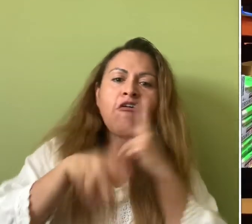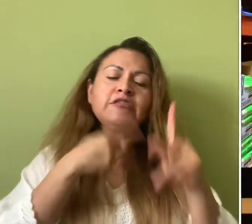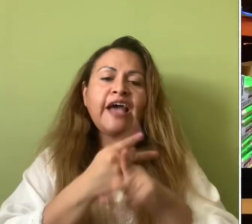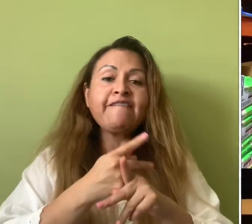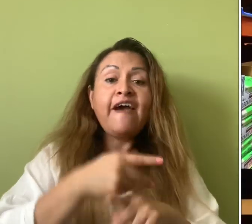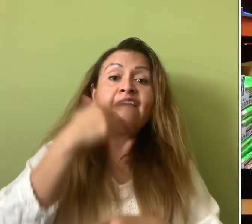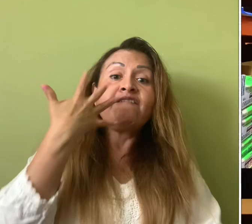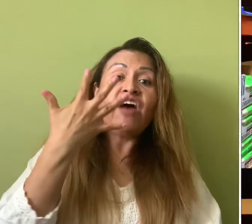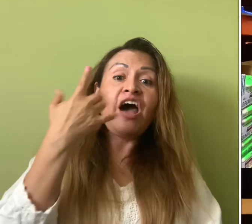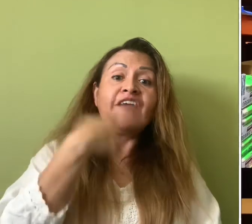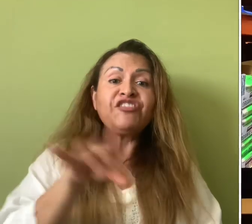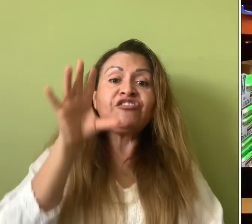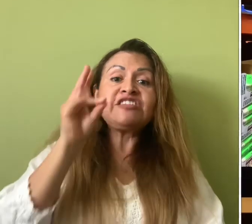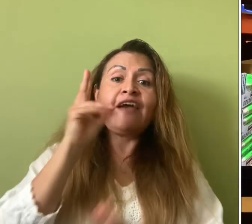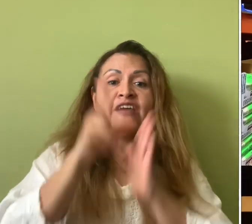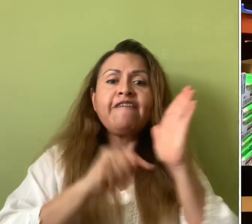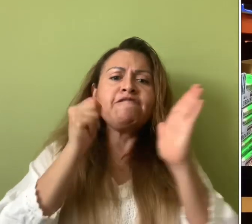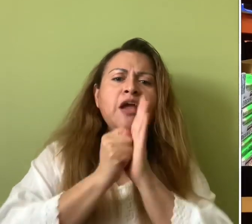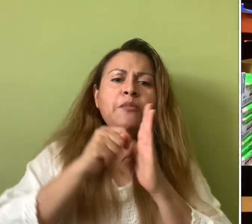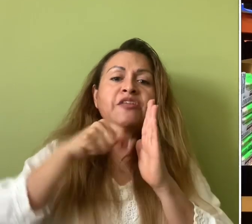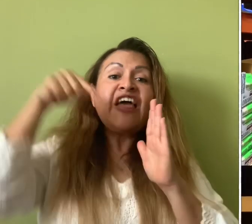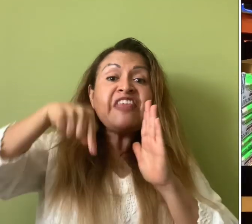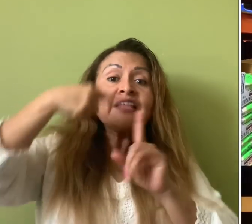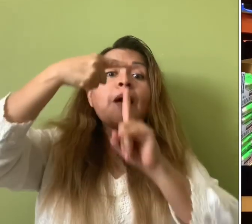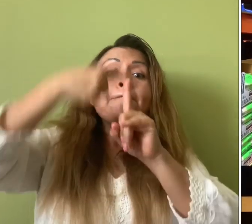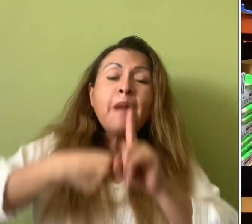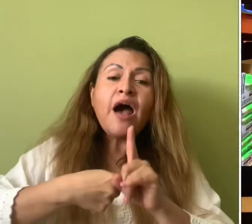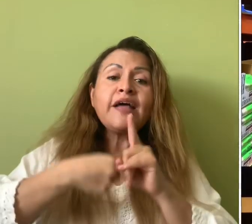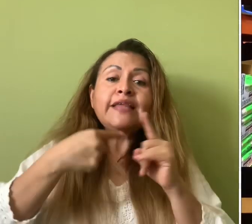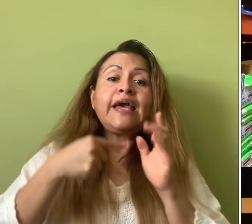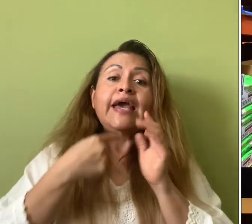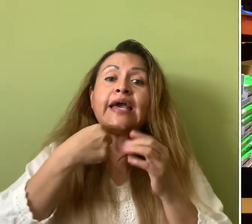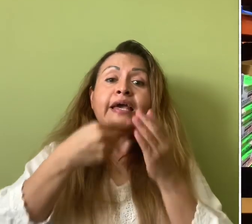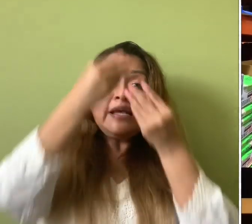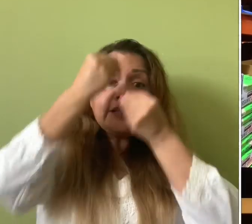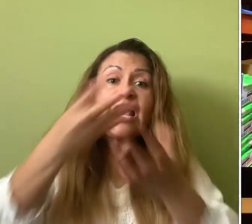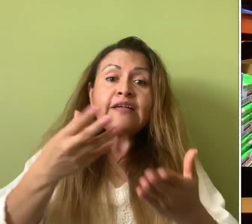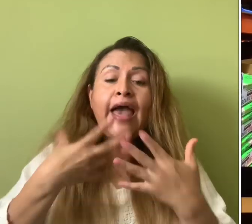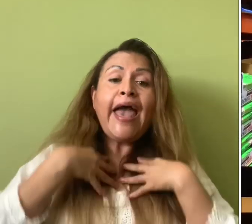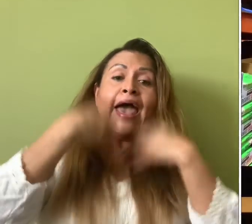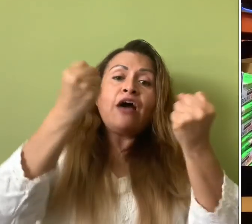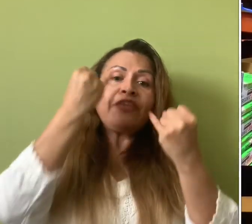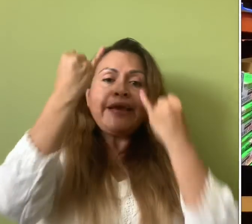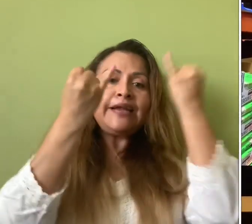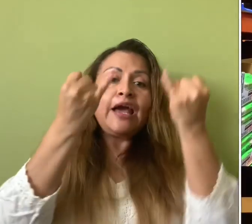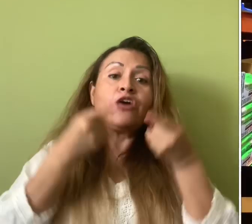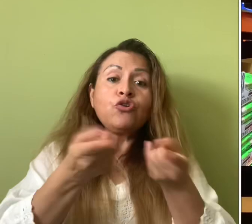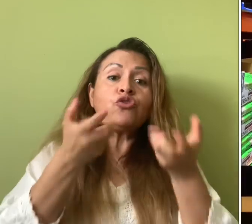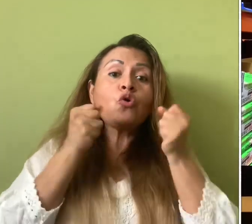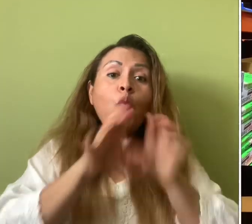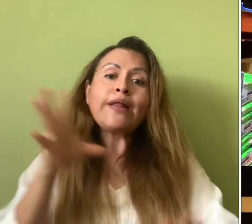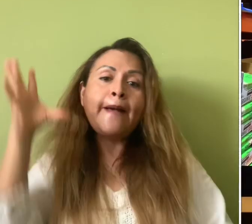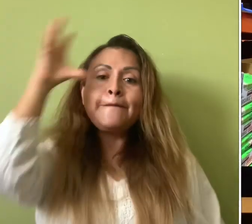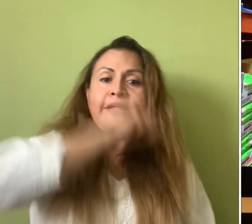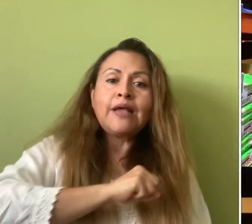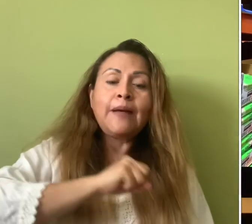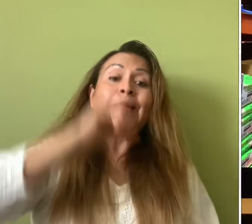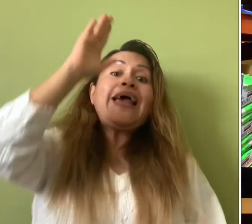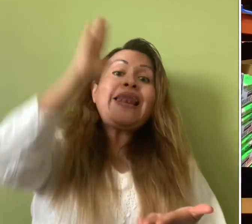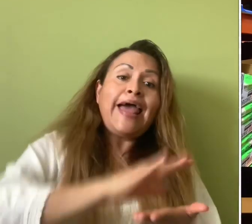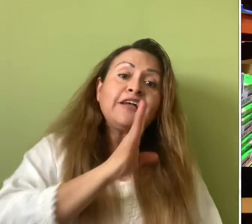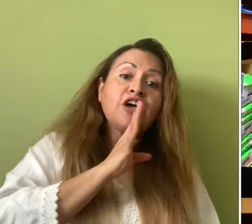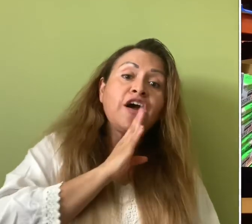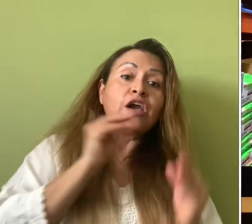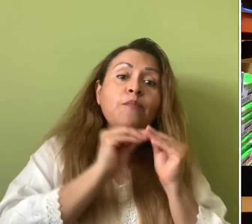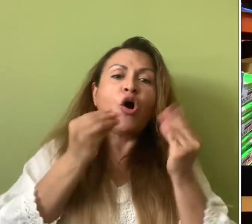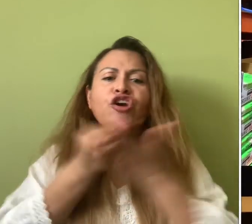7 videos every single week this month, hooking you up with healthy New Year's ideas, so you do not want to miss out. All right, less talking, more shopping.